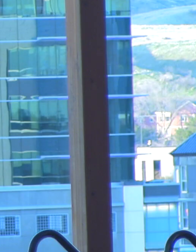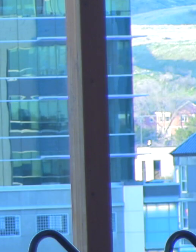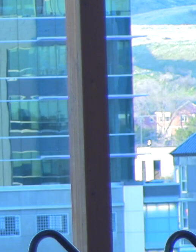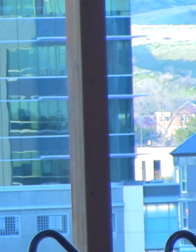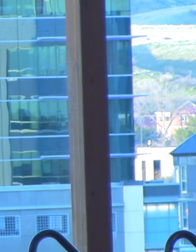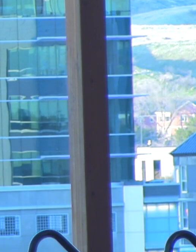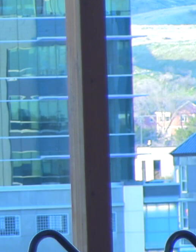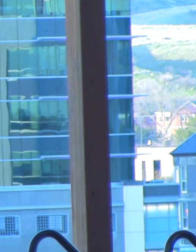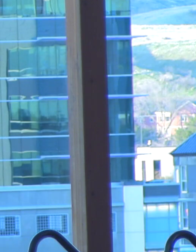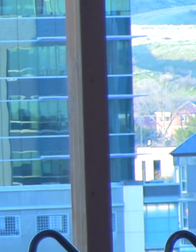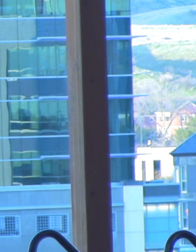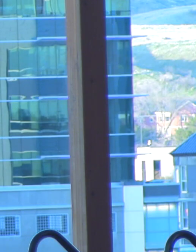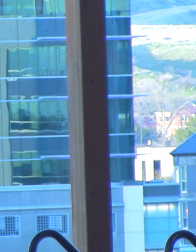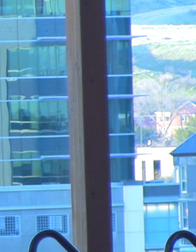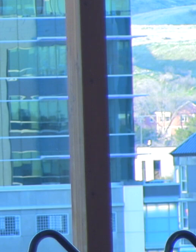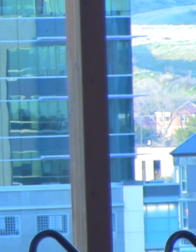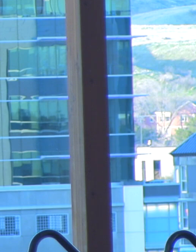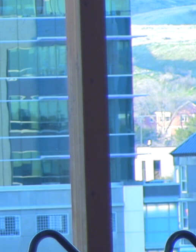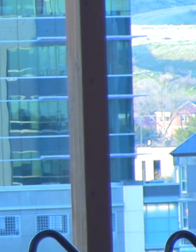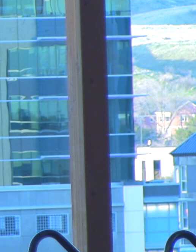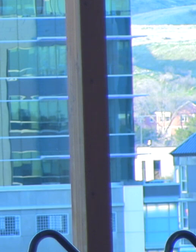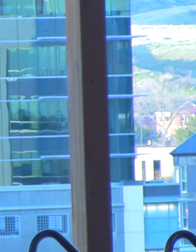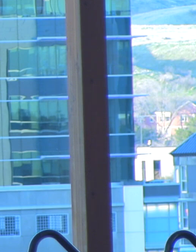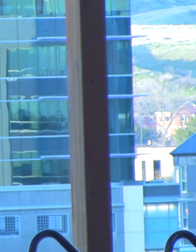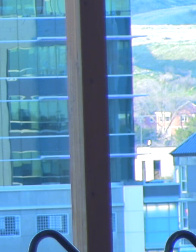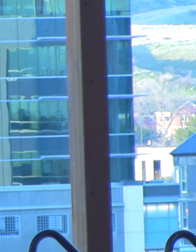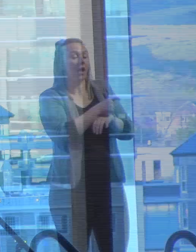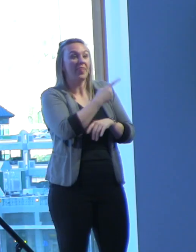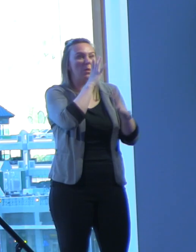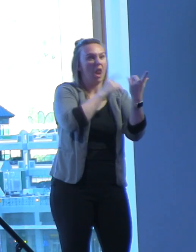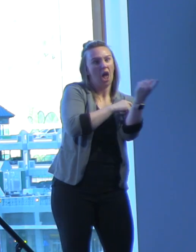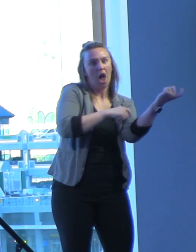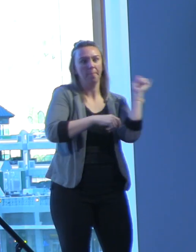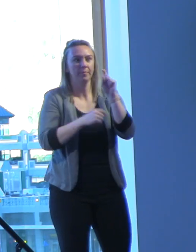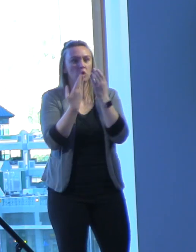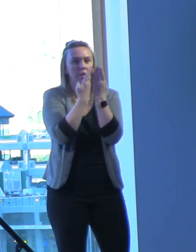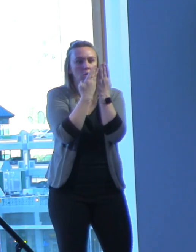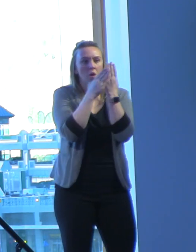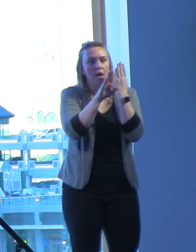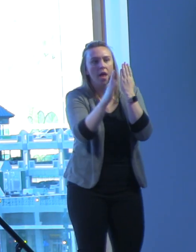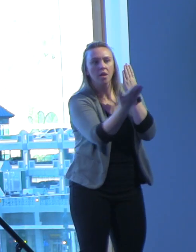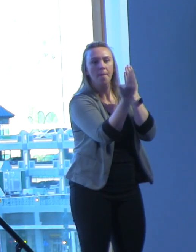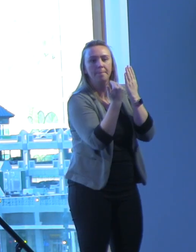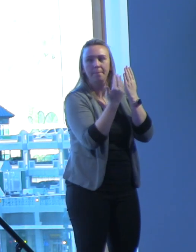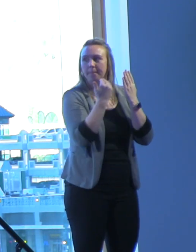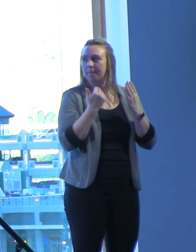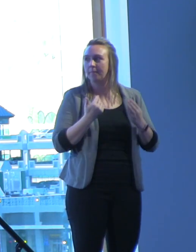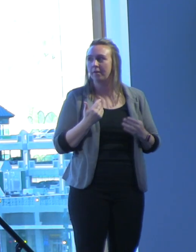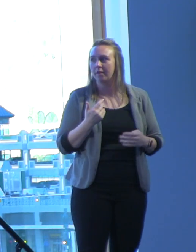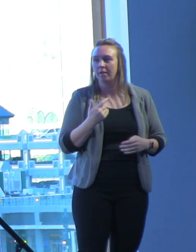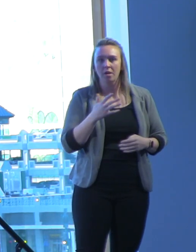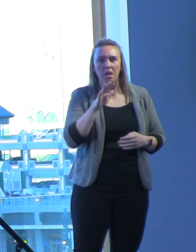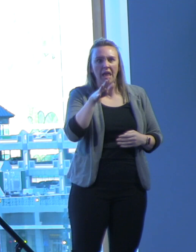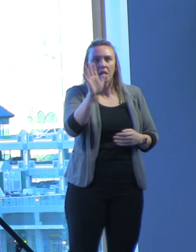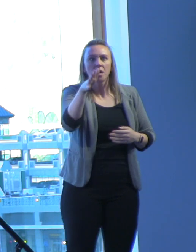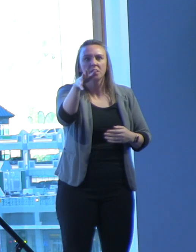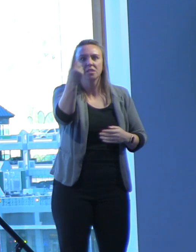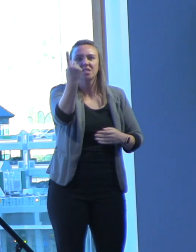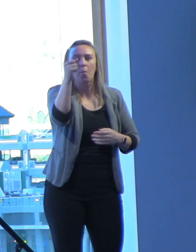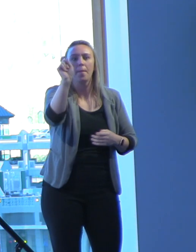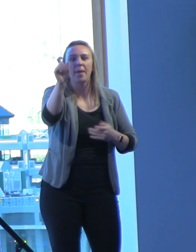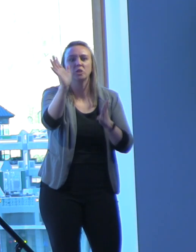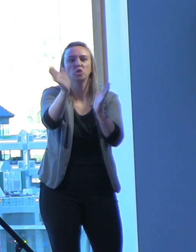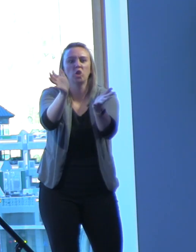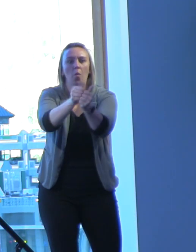my eye, see them jump up, and they would run to their door, and they would gesture to me like, someone needs to talk